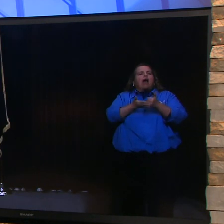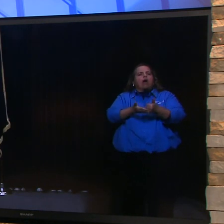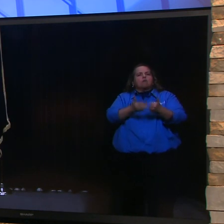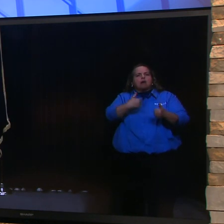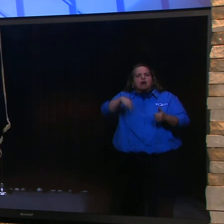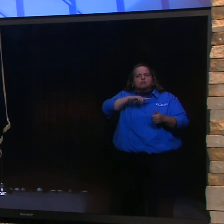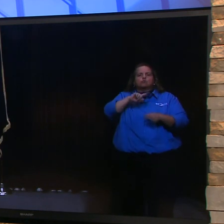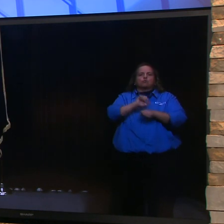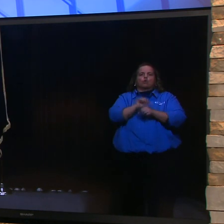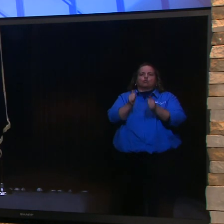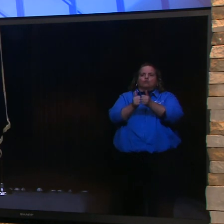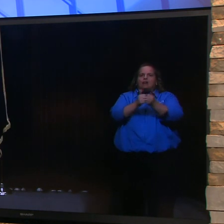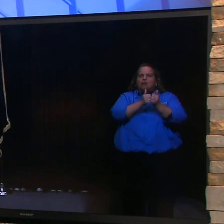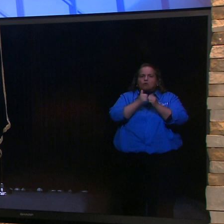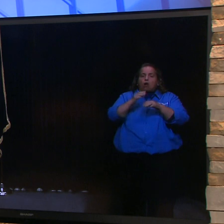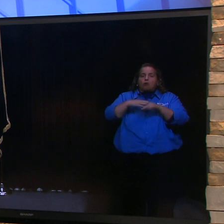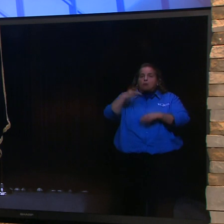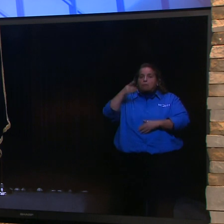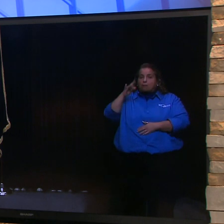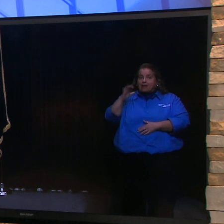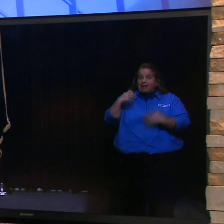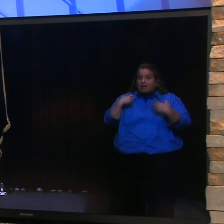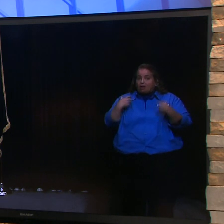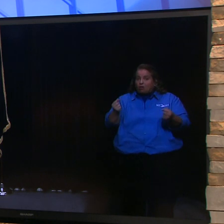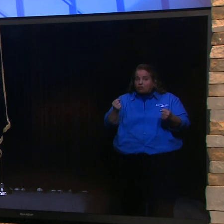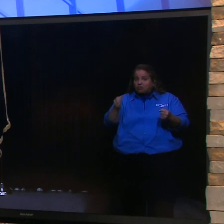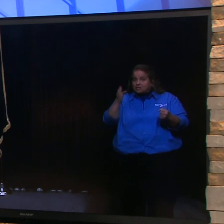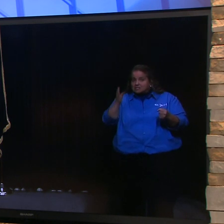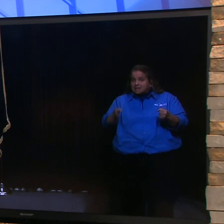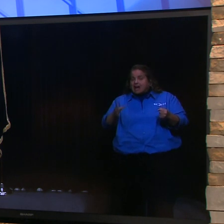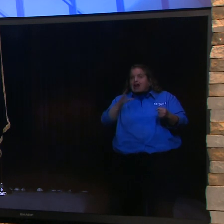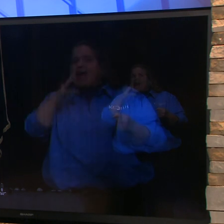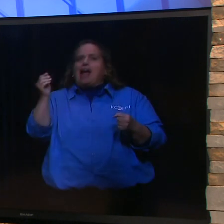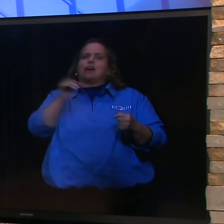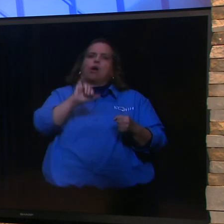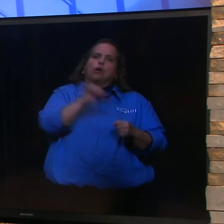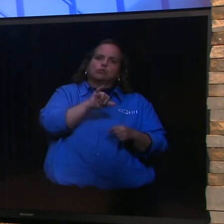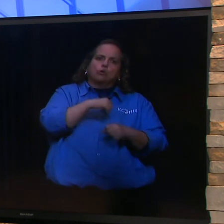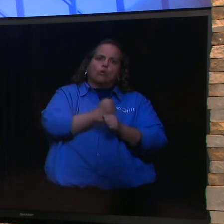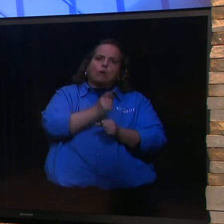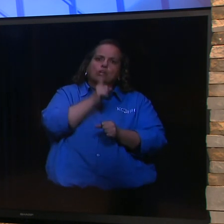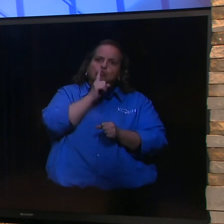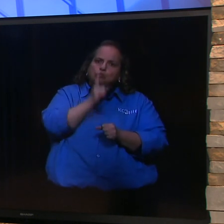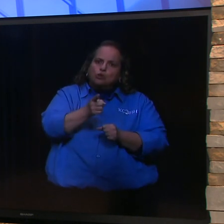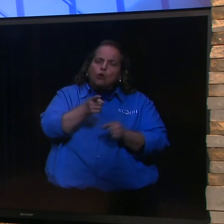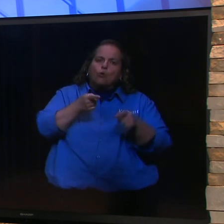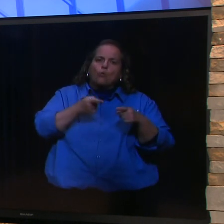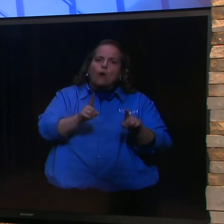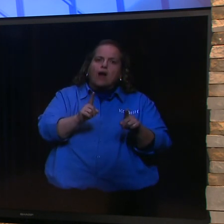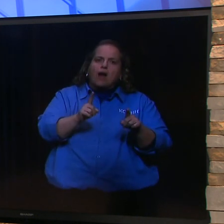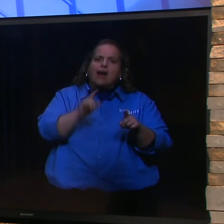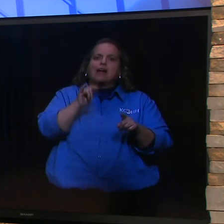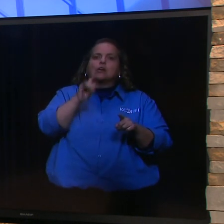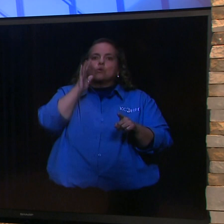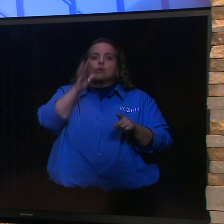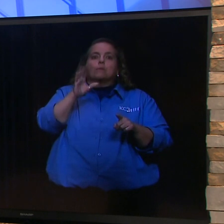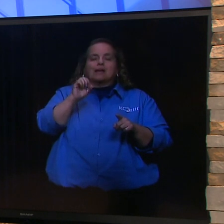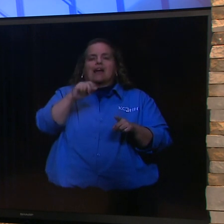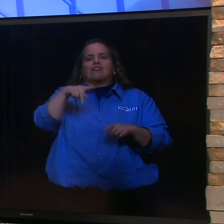the interpreter you see each day when Governor Andy Beshear gives his COVID-19 updates. She's put the spotlight on the importance of American Sign